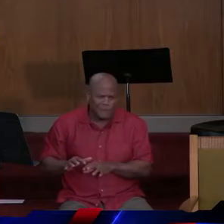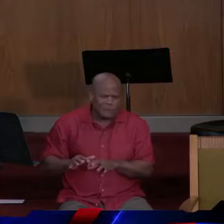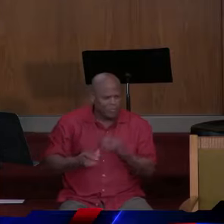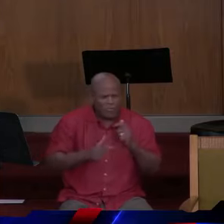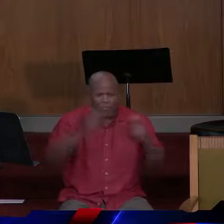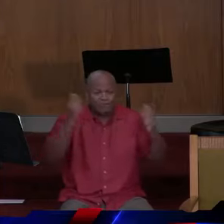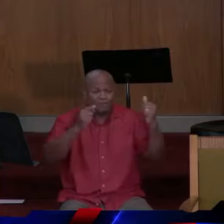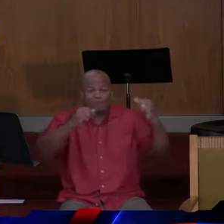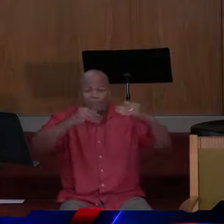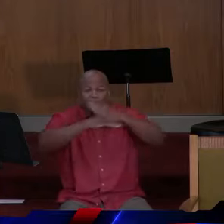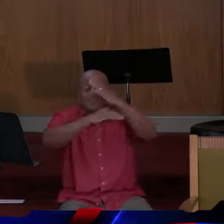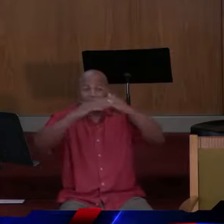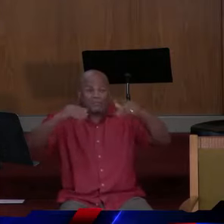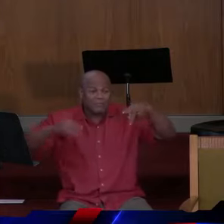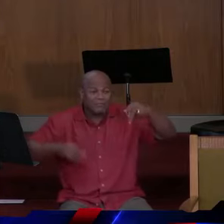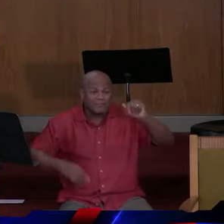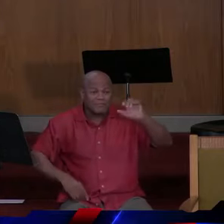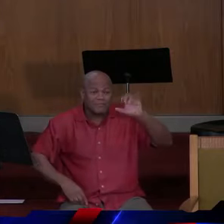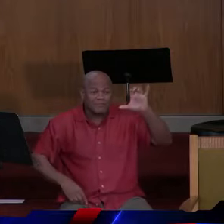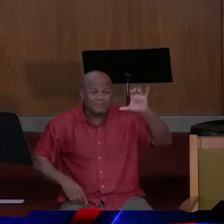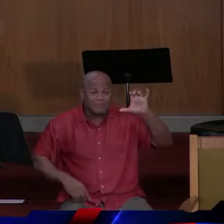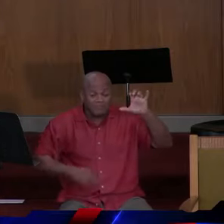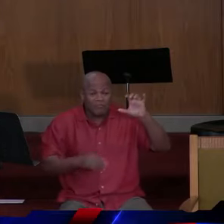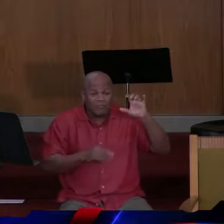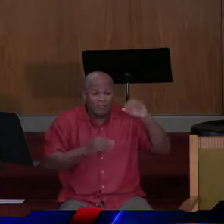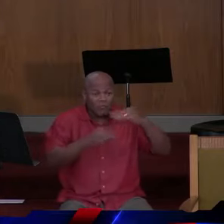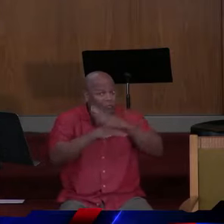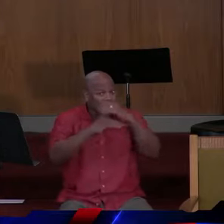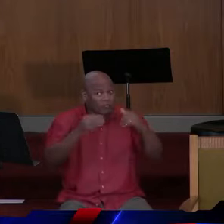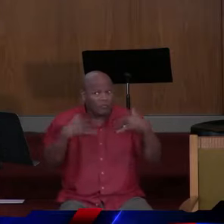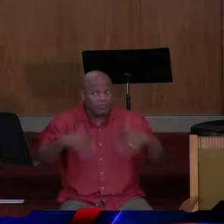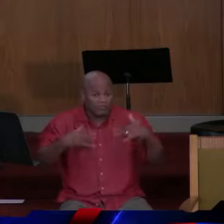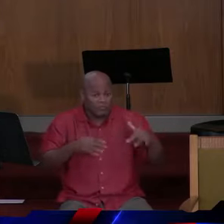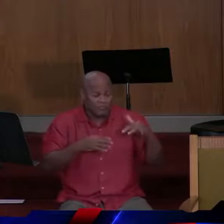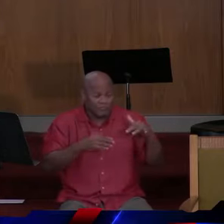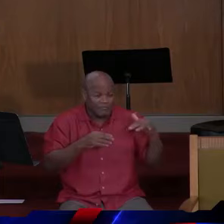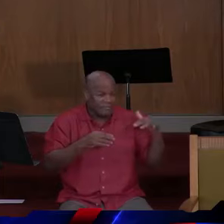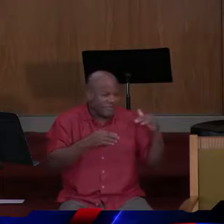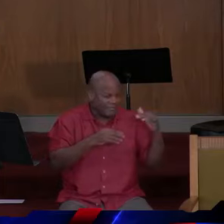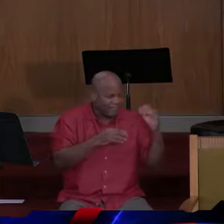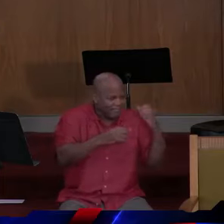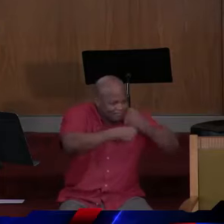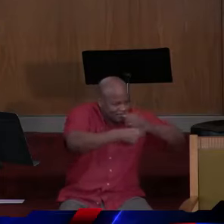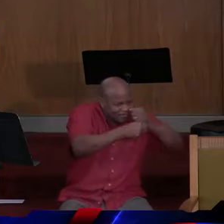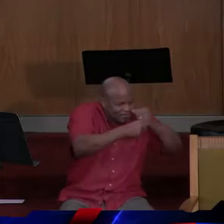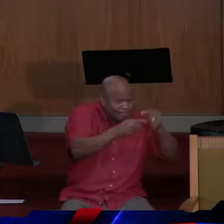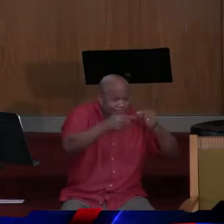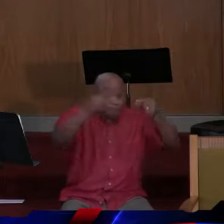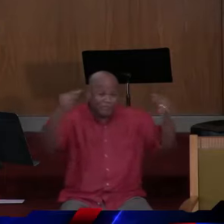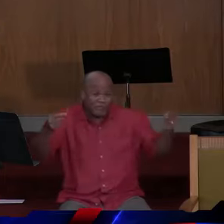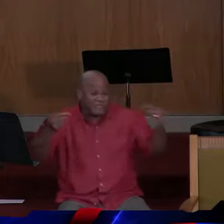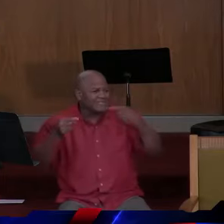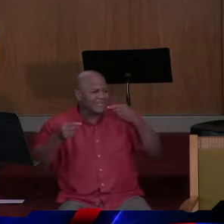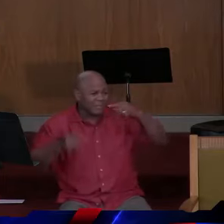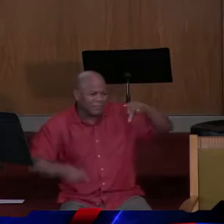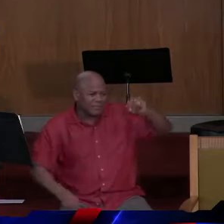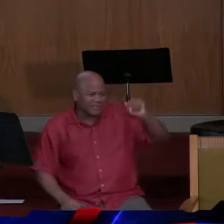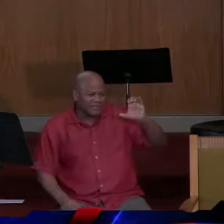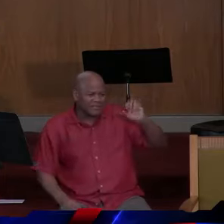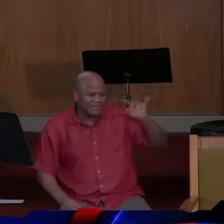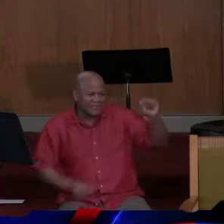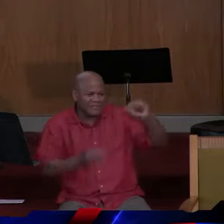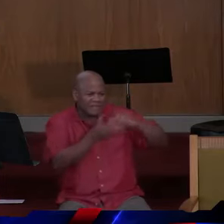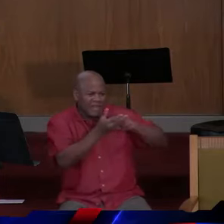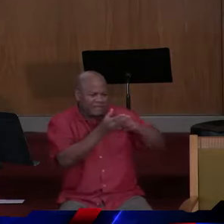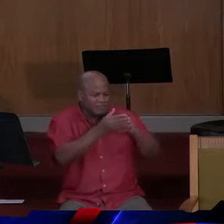biggest ocean is the Pacific Ocean, and you're talking about synthesis of opposites, it's called Pacific because that the root word